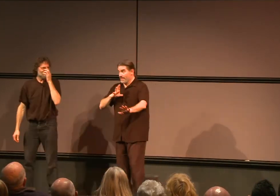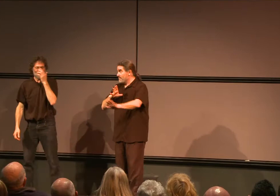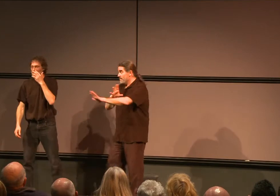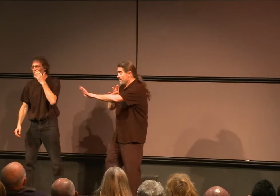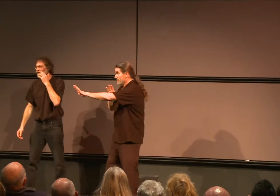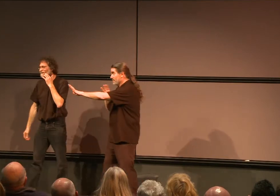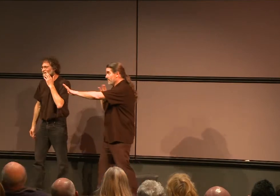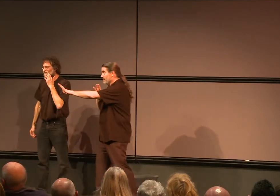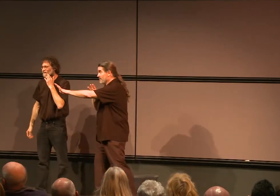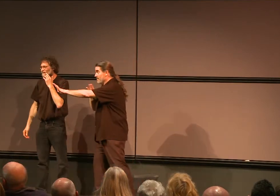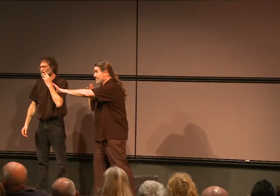Okay?